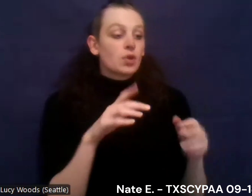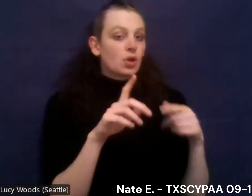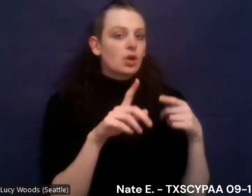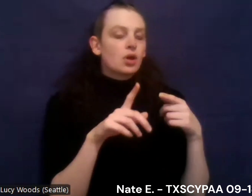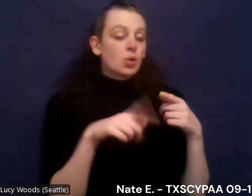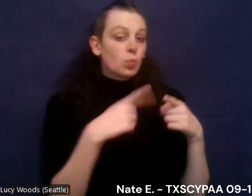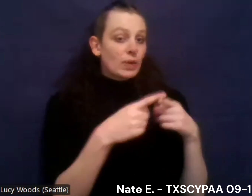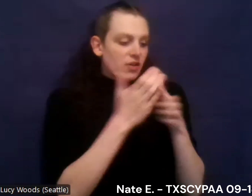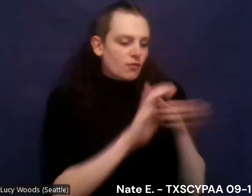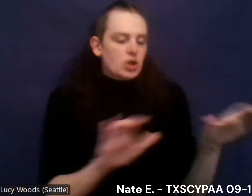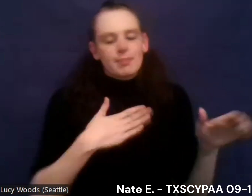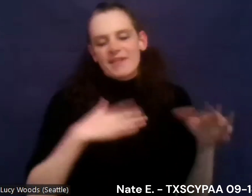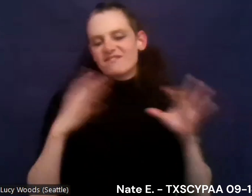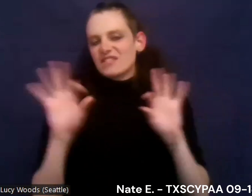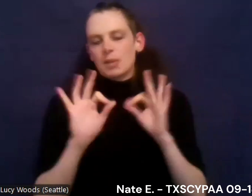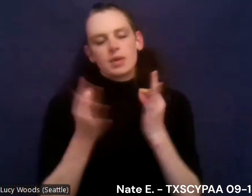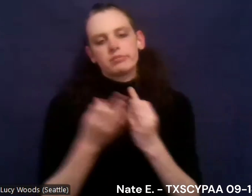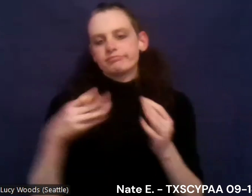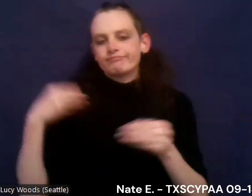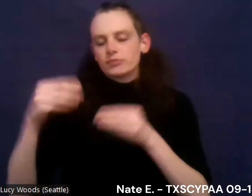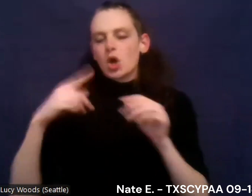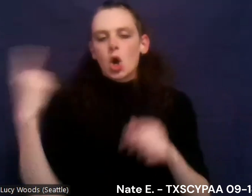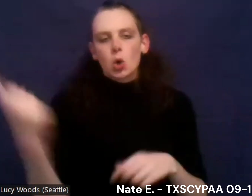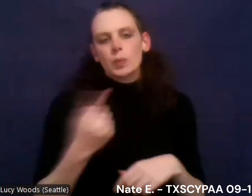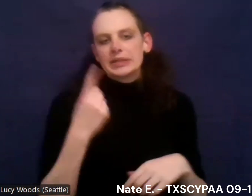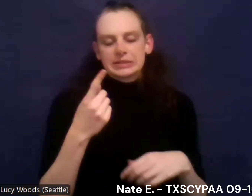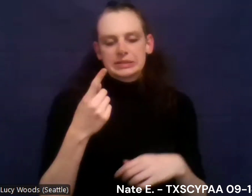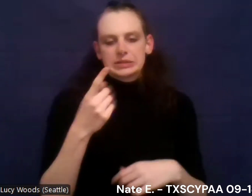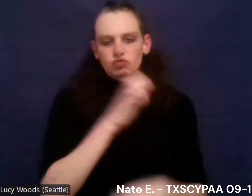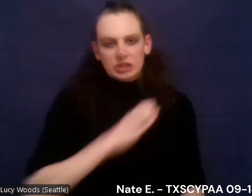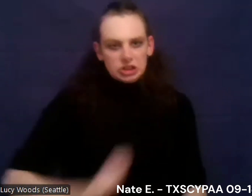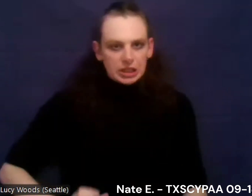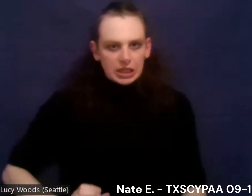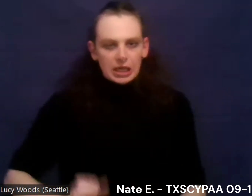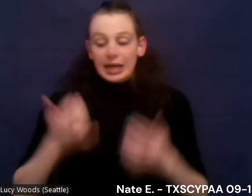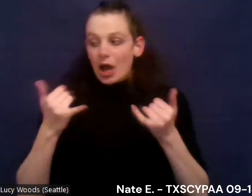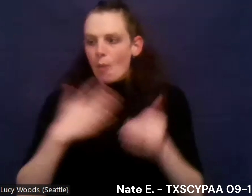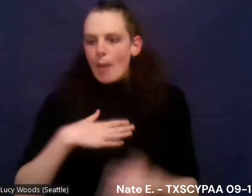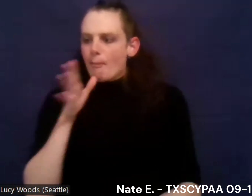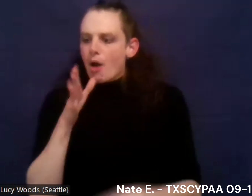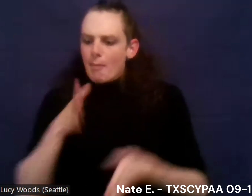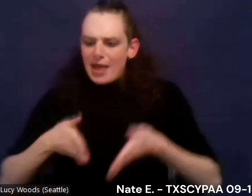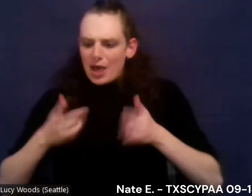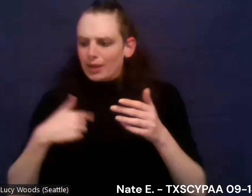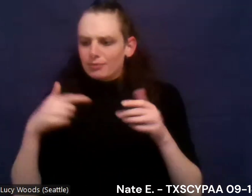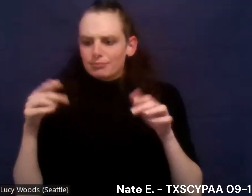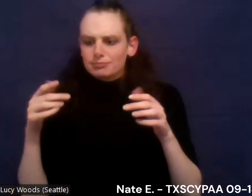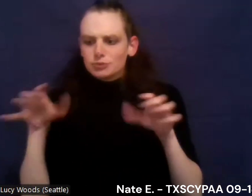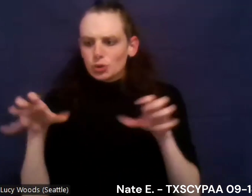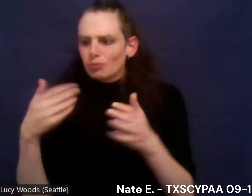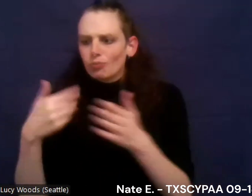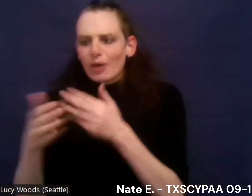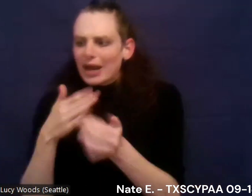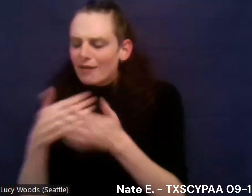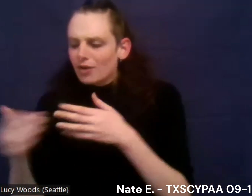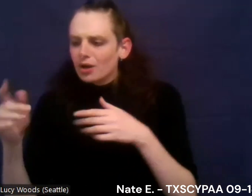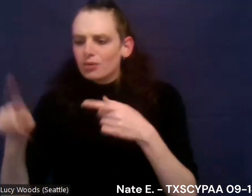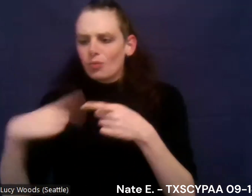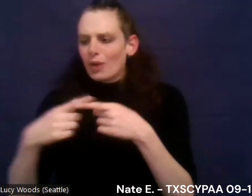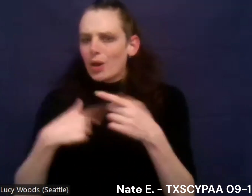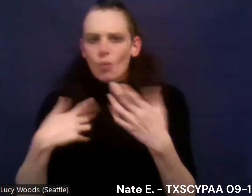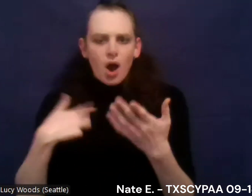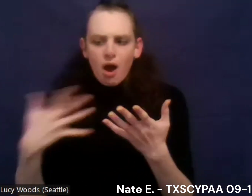religious Christian, and now it was my mom lets me do whatever I want, whenever I want. Doesn't matter. She takes me to the store and she